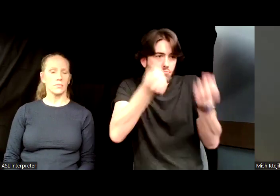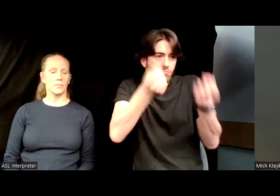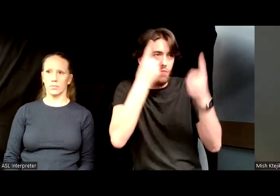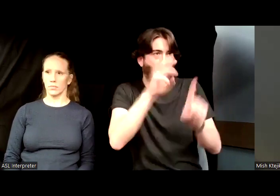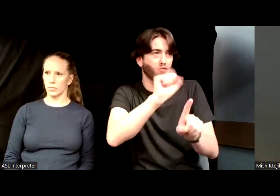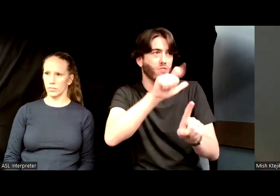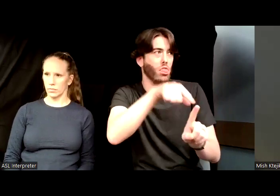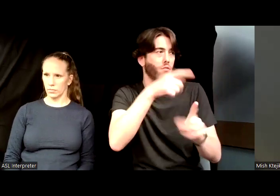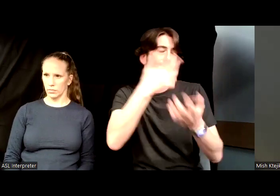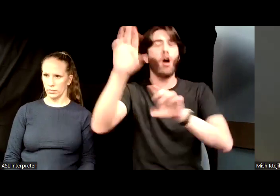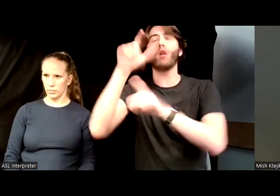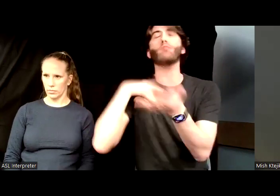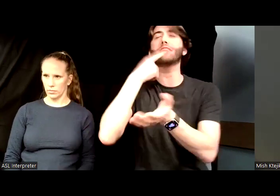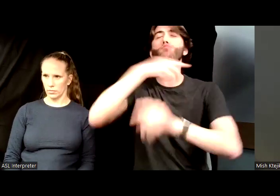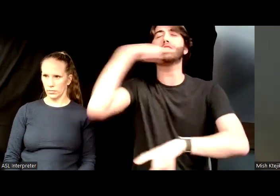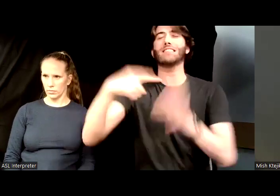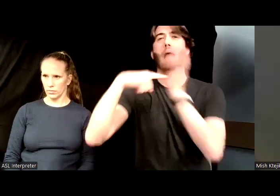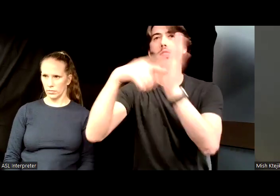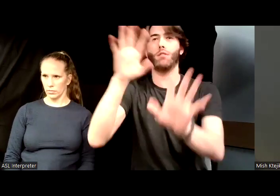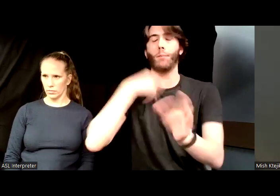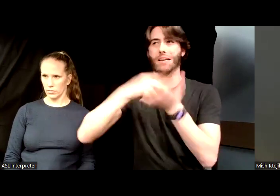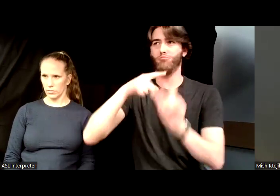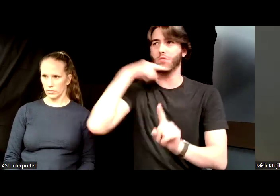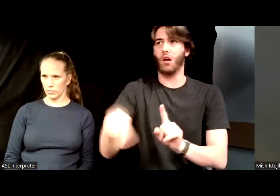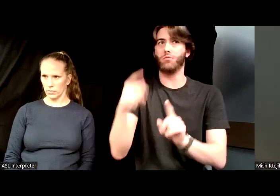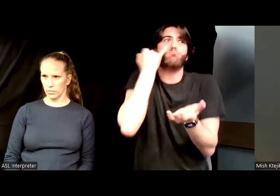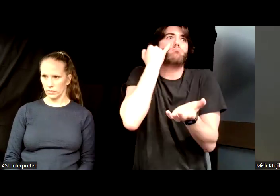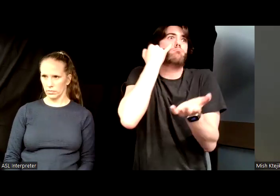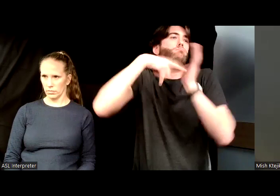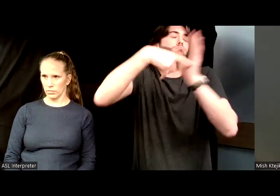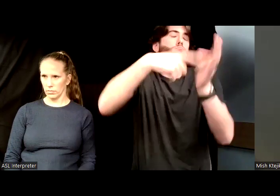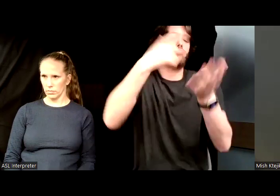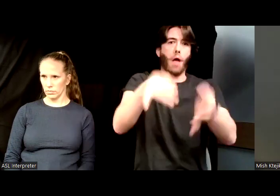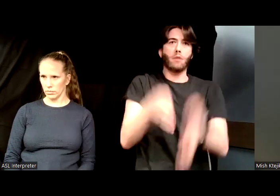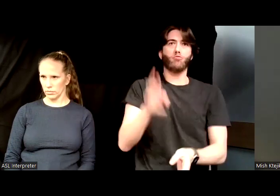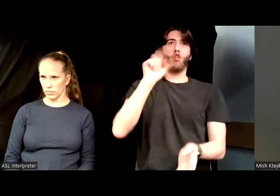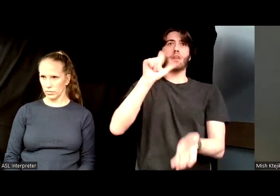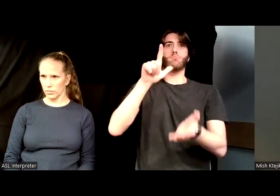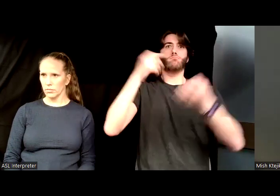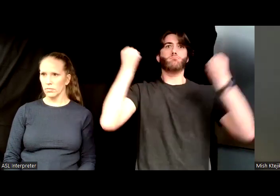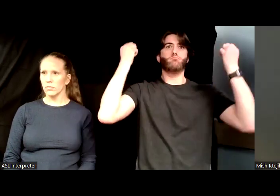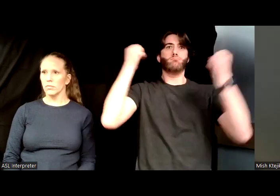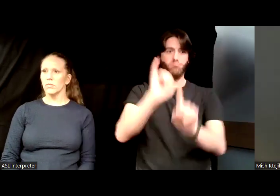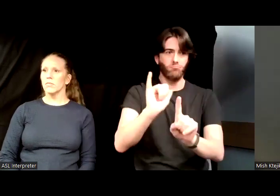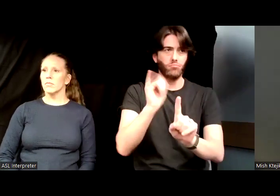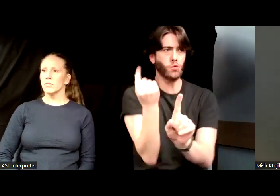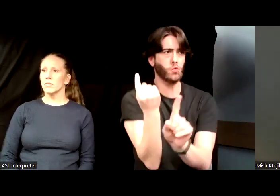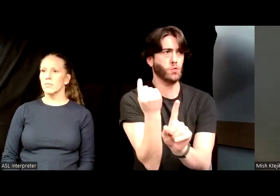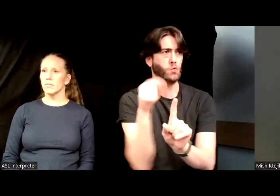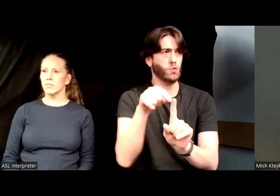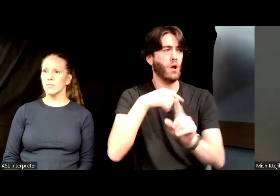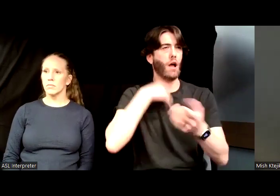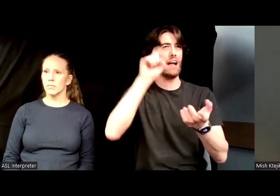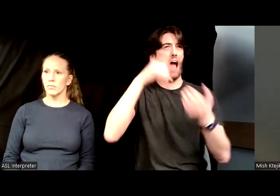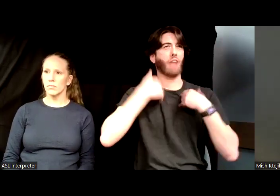country. And maybe this, like, let's use Russian as an example, that perhaps there's